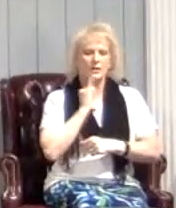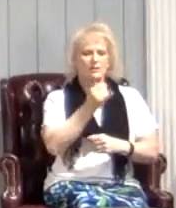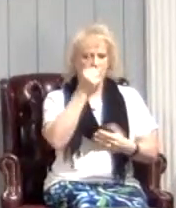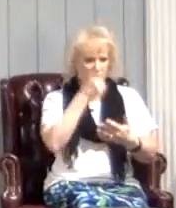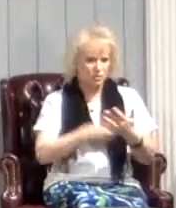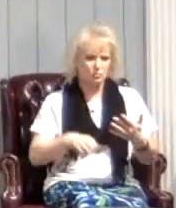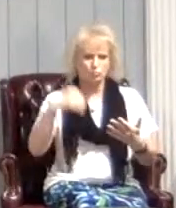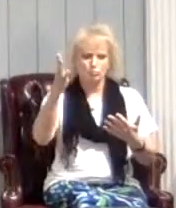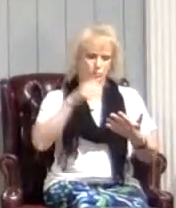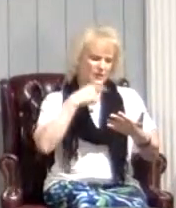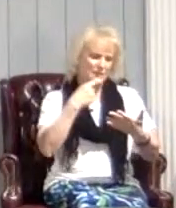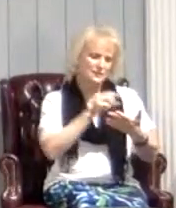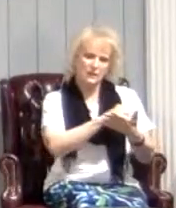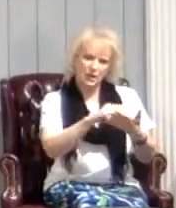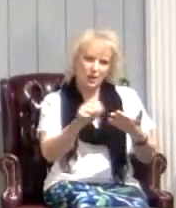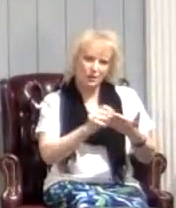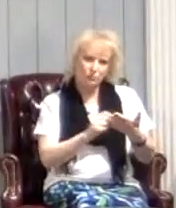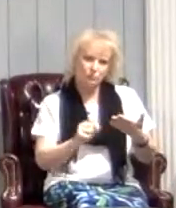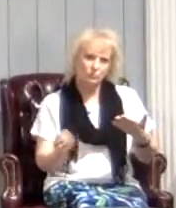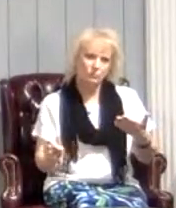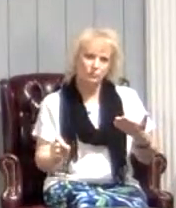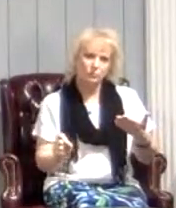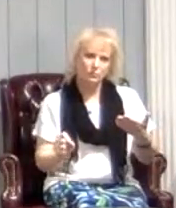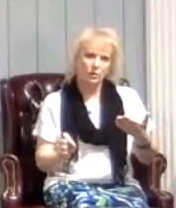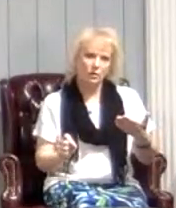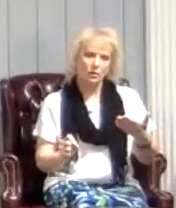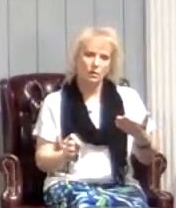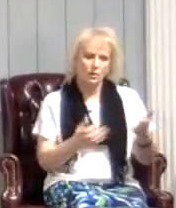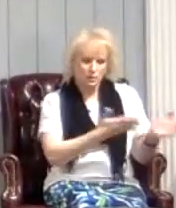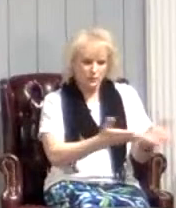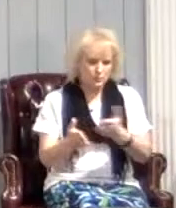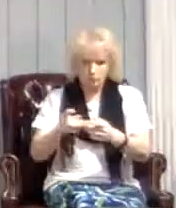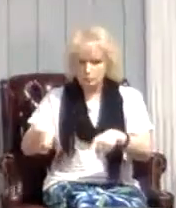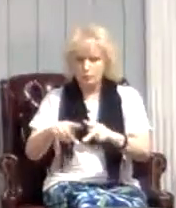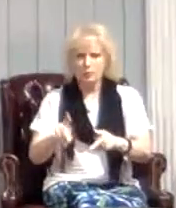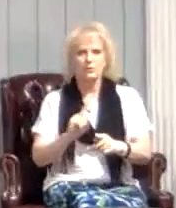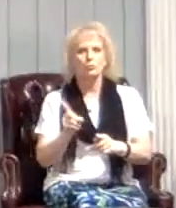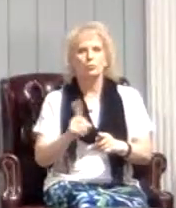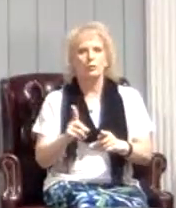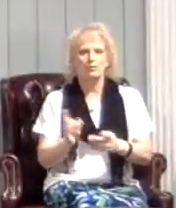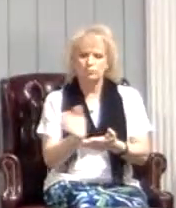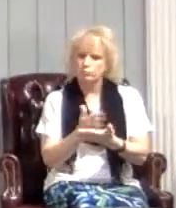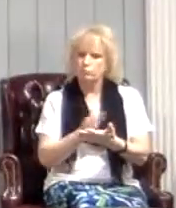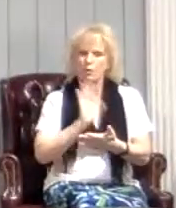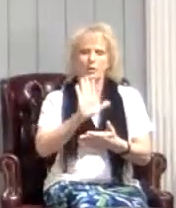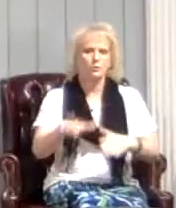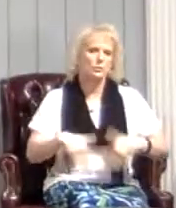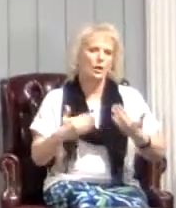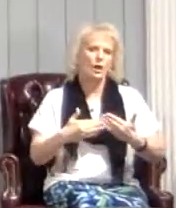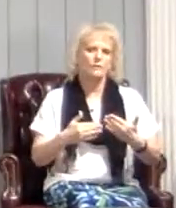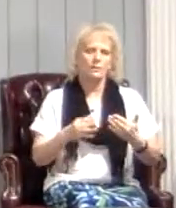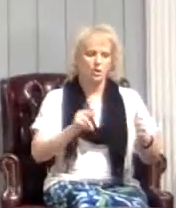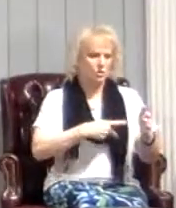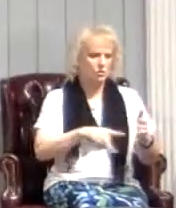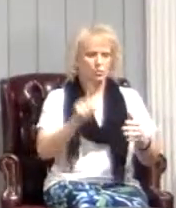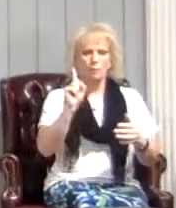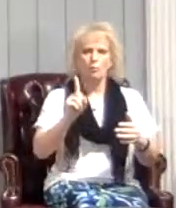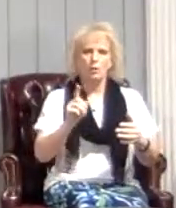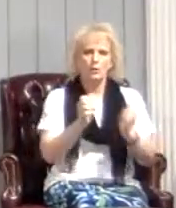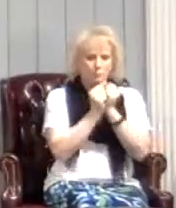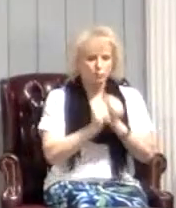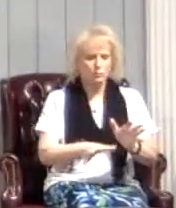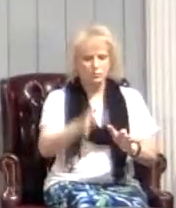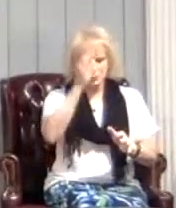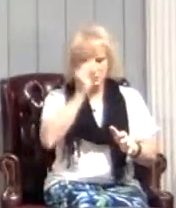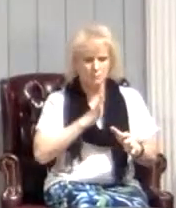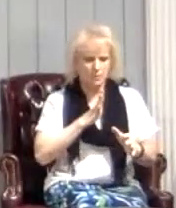what he said. I mean, get to a place where those are part of your life. Psalm 1, verses 1 through 6. Blessed is the